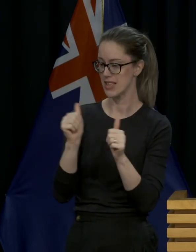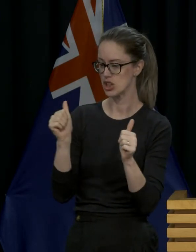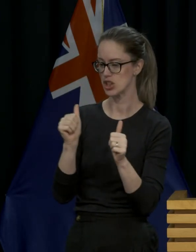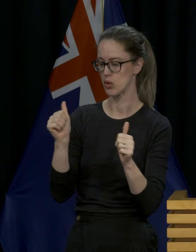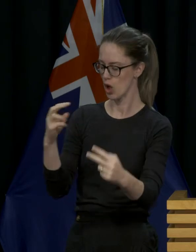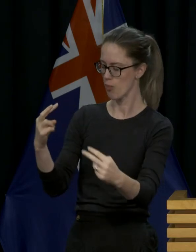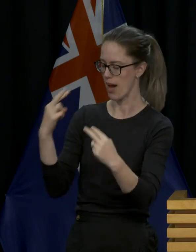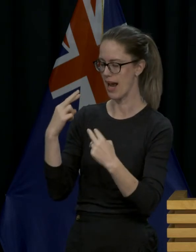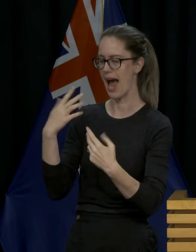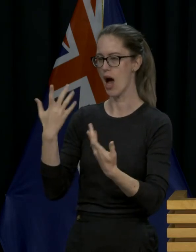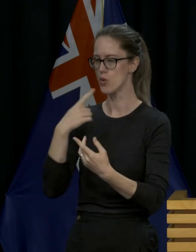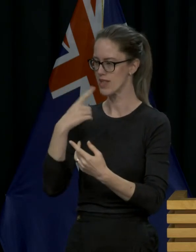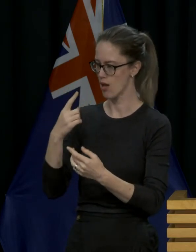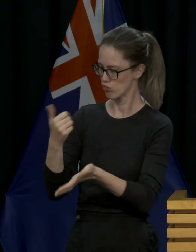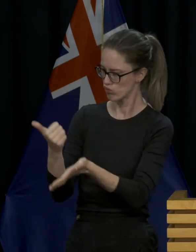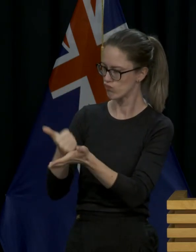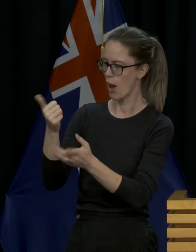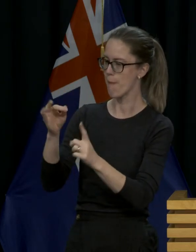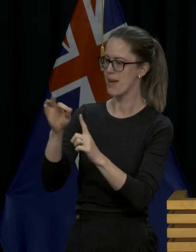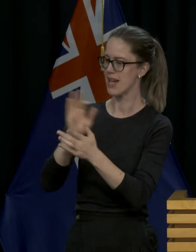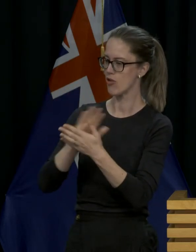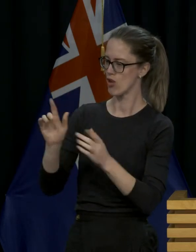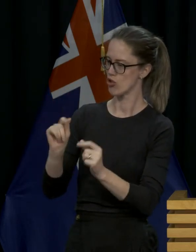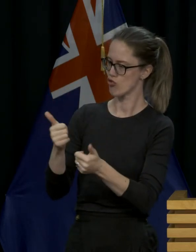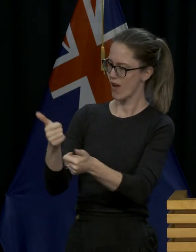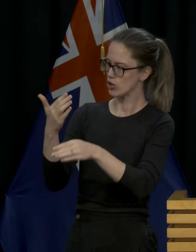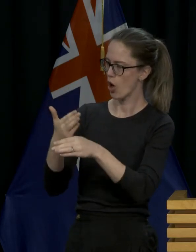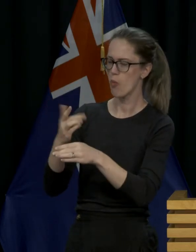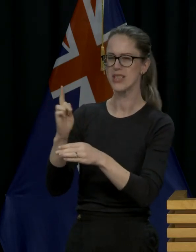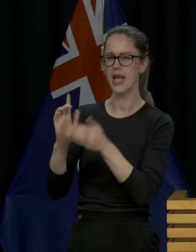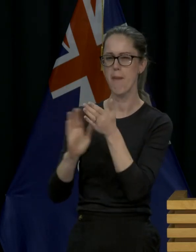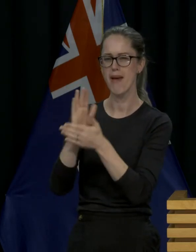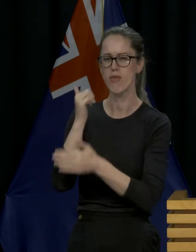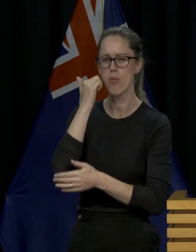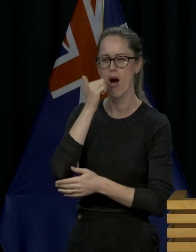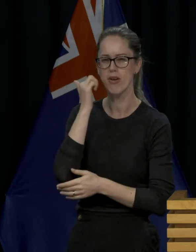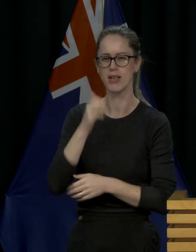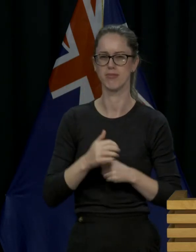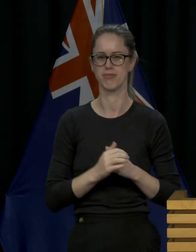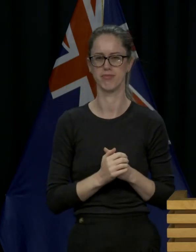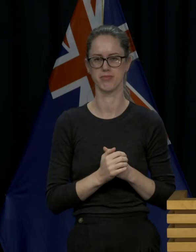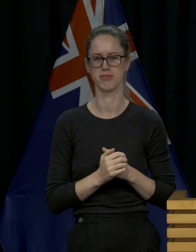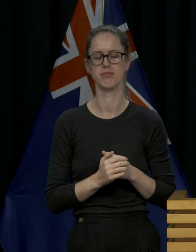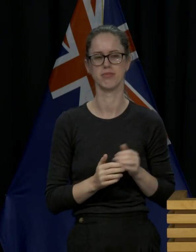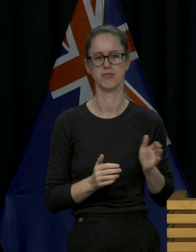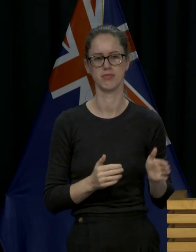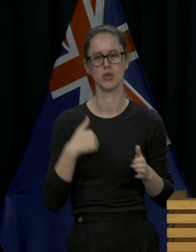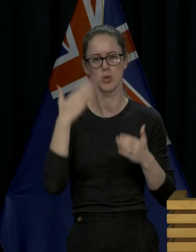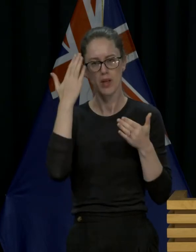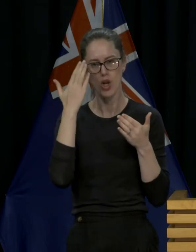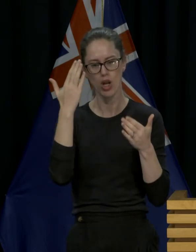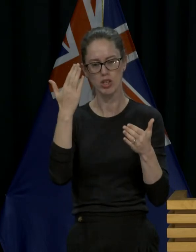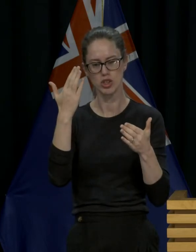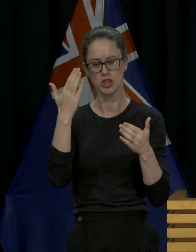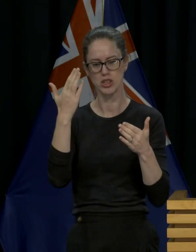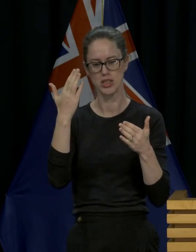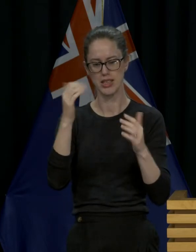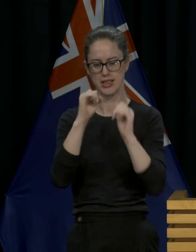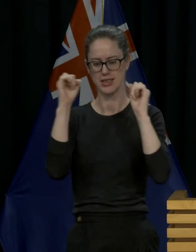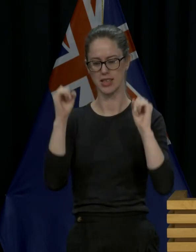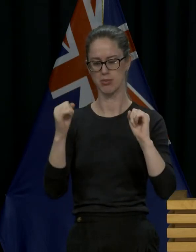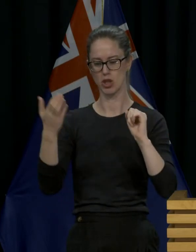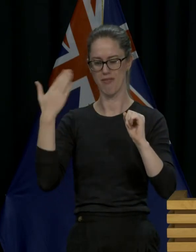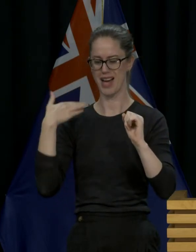you going to say, yes, Penny, you did a good job? What does a good job look like for Māori health? First and foremost, it will mean acknowledging where the system hasn't